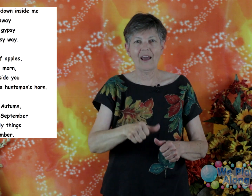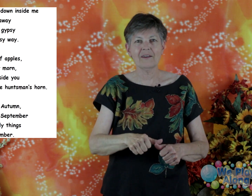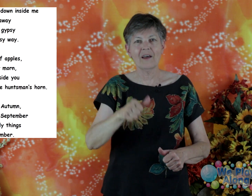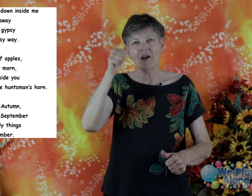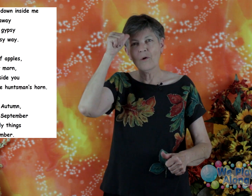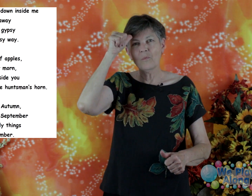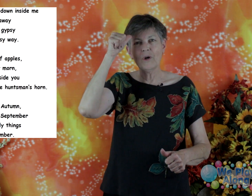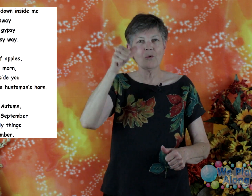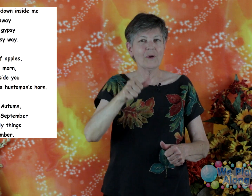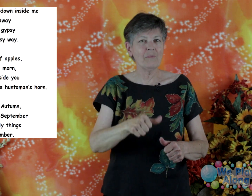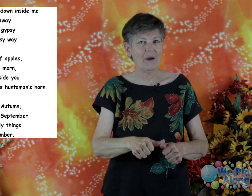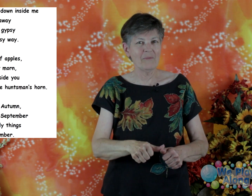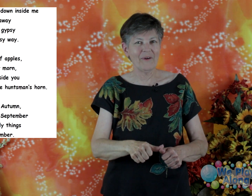hand. Will remember.